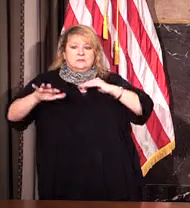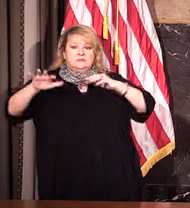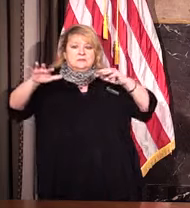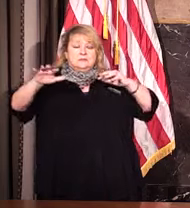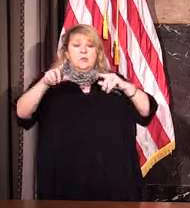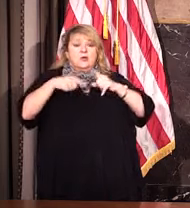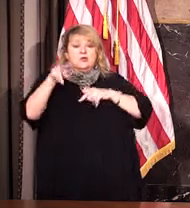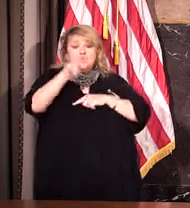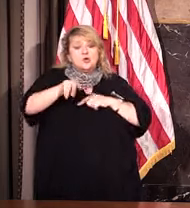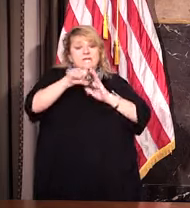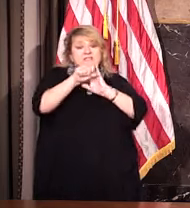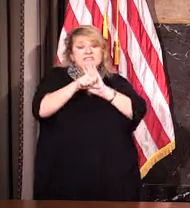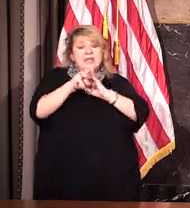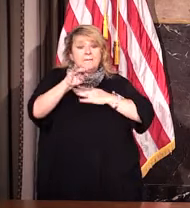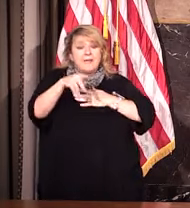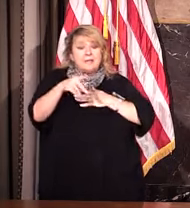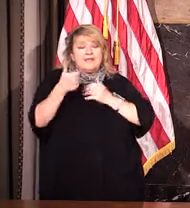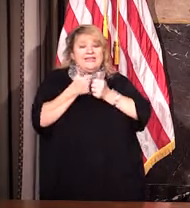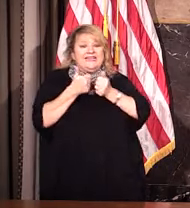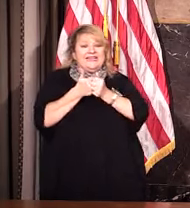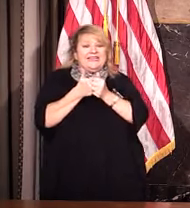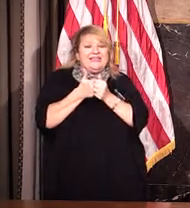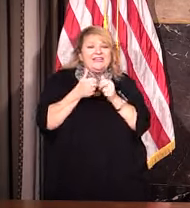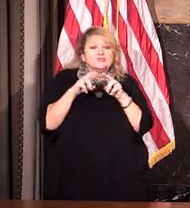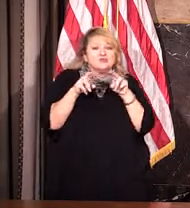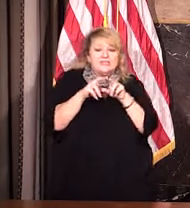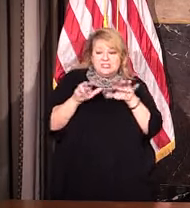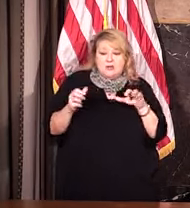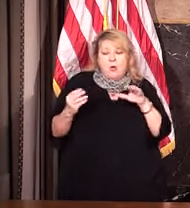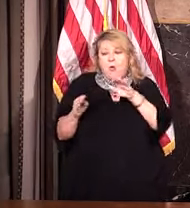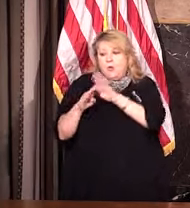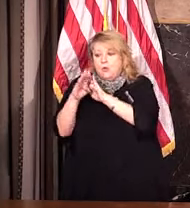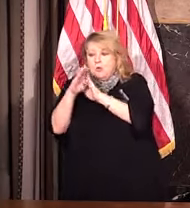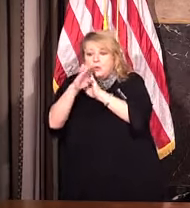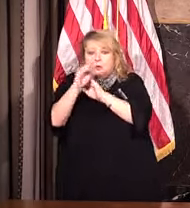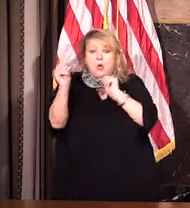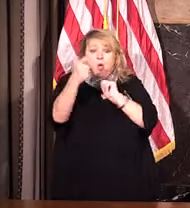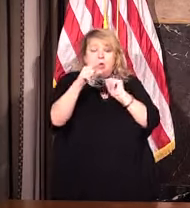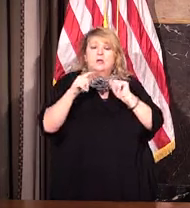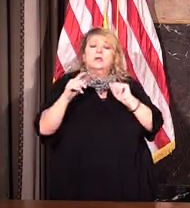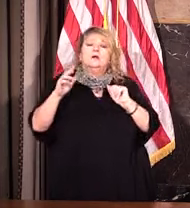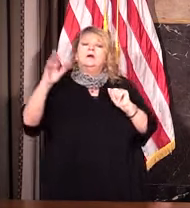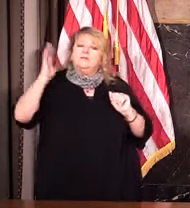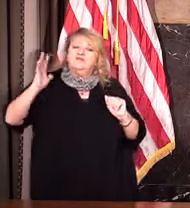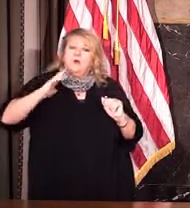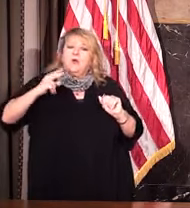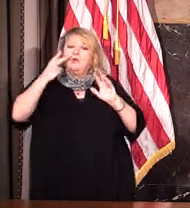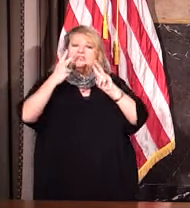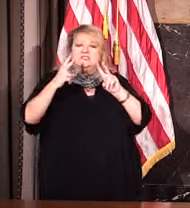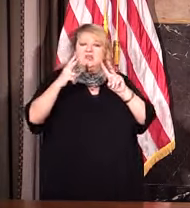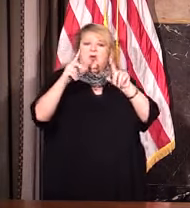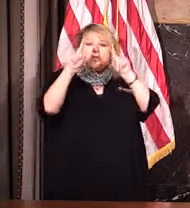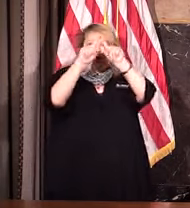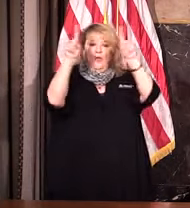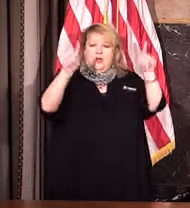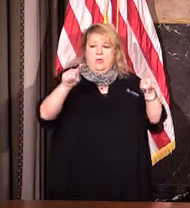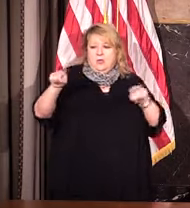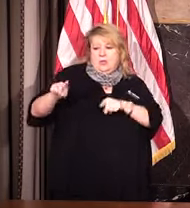map, each of our regions is elevating. And that's unique because in prior times, we did trail each other by